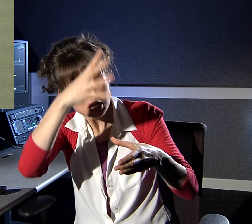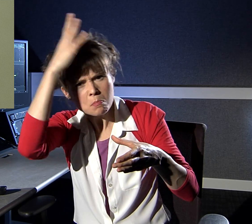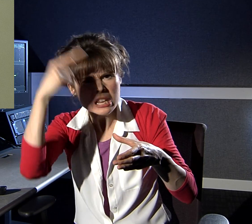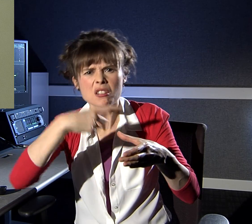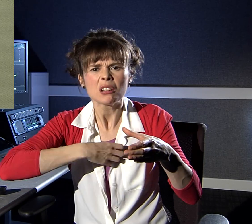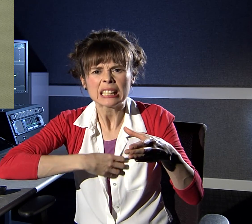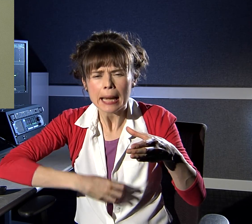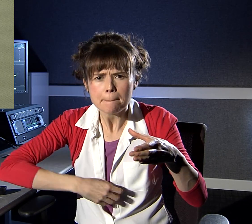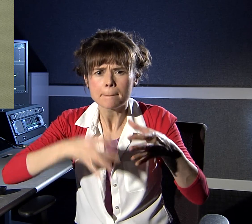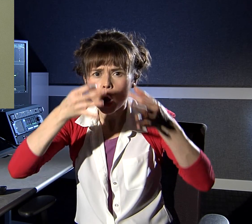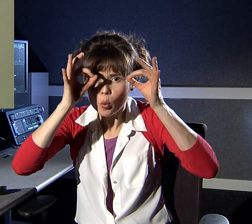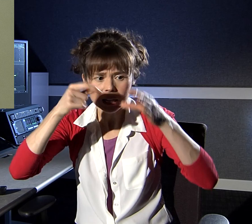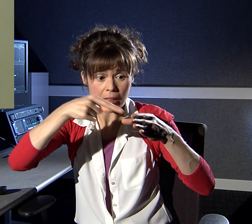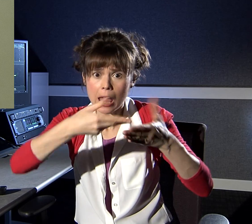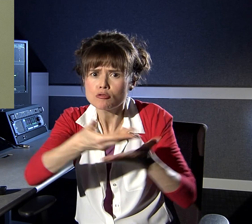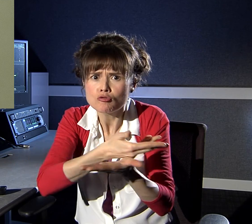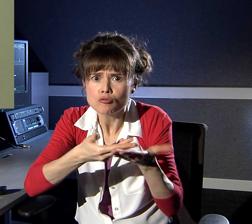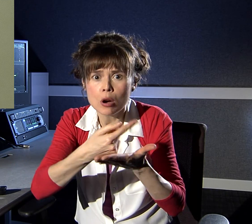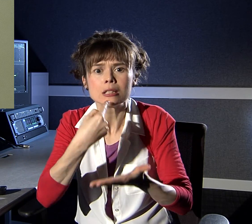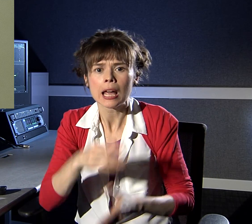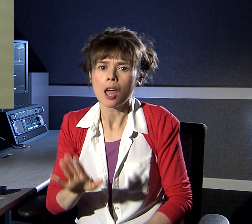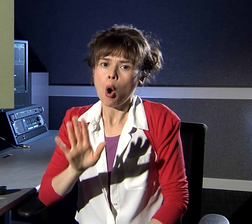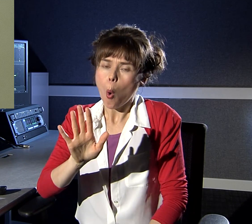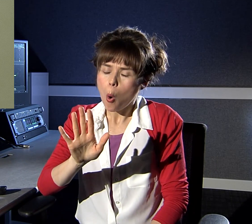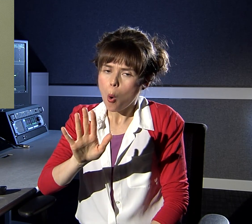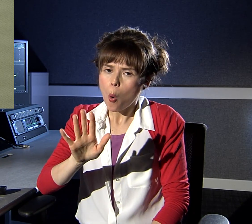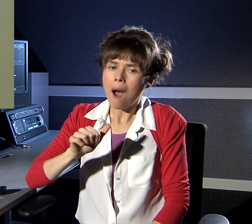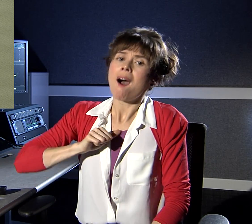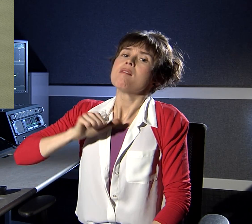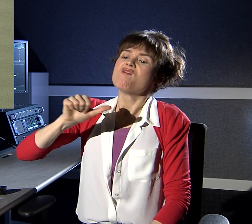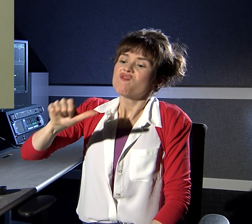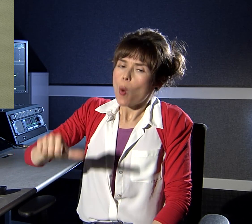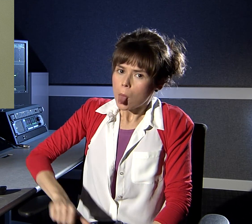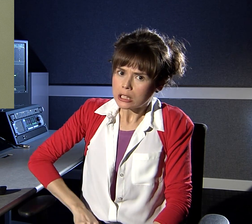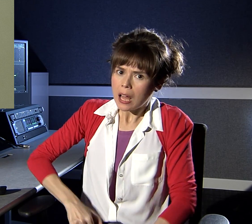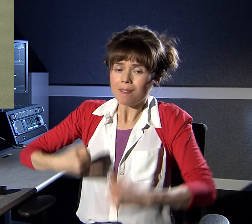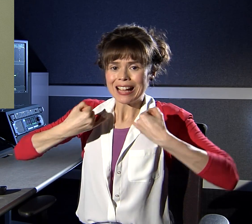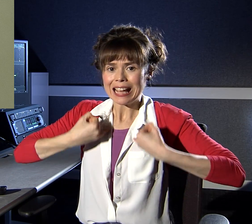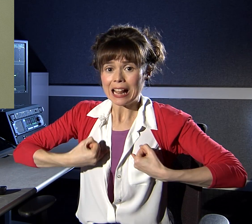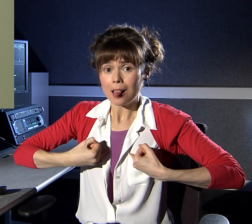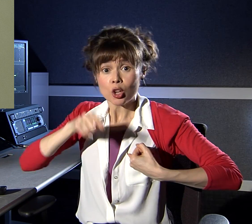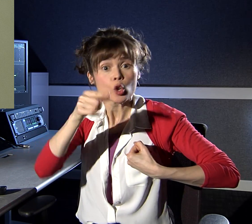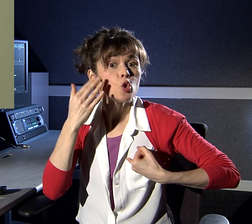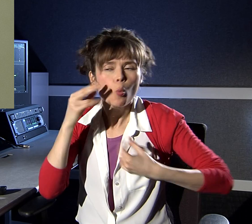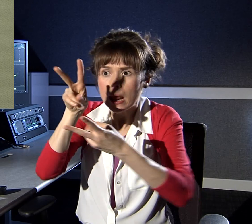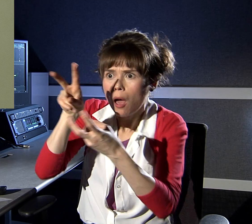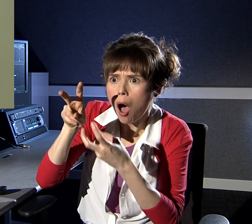play, Henry V, Pistol, Nym and Mistress Quickly at one point talk about